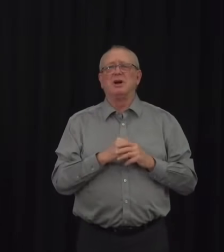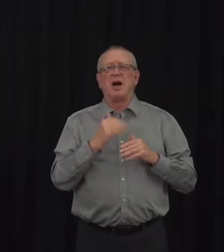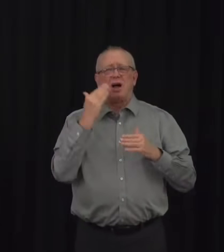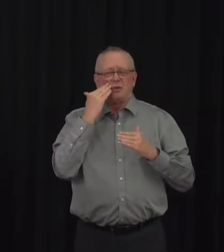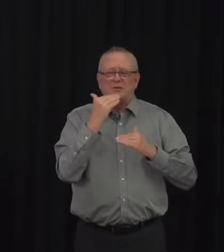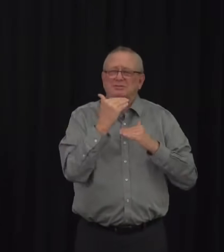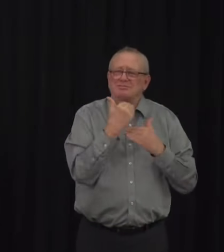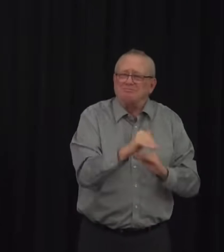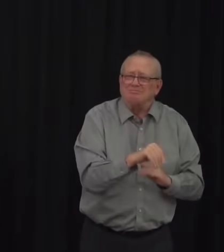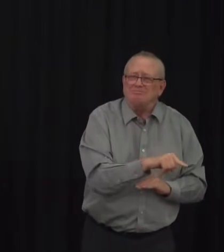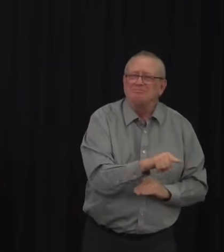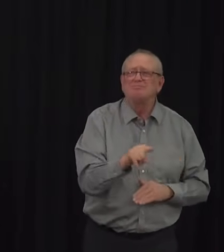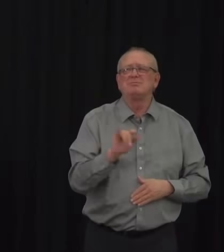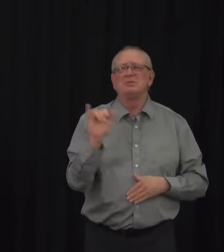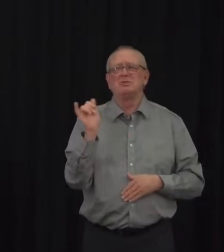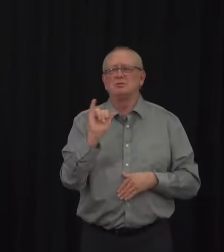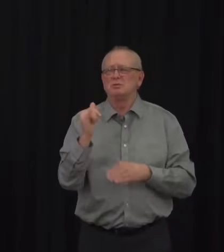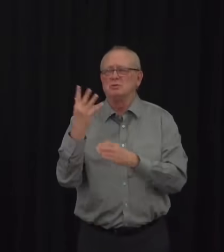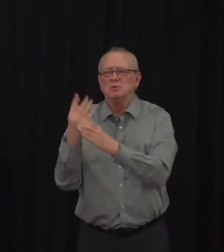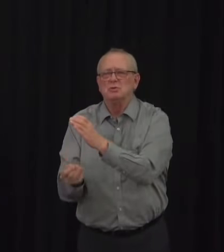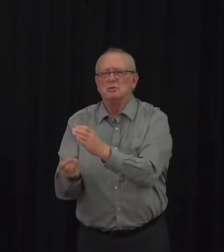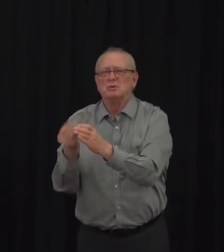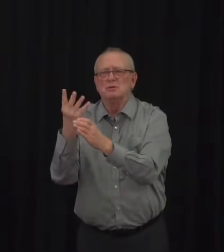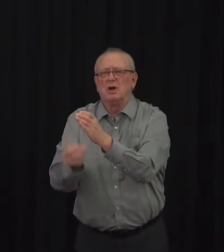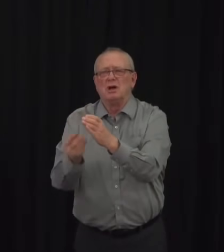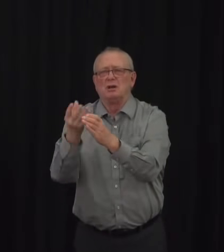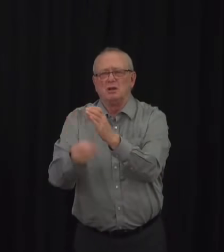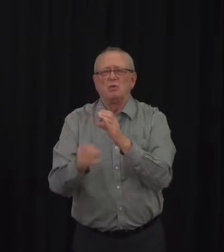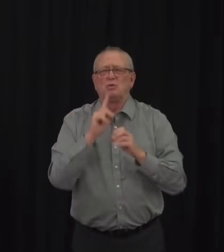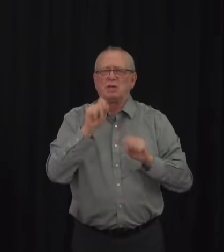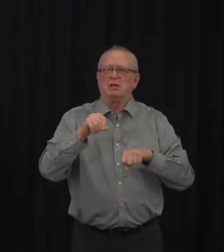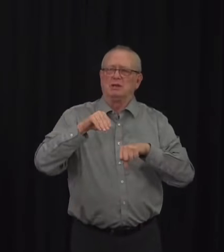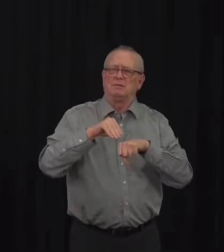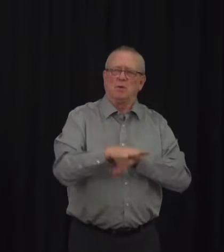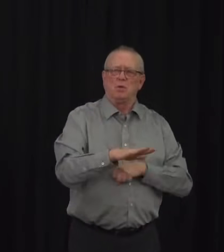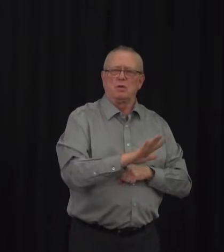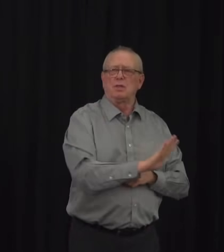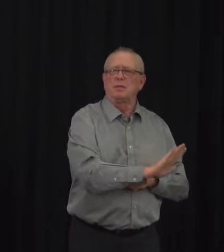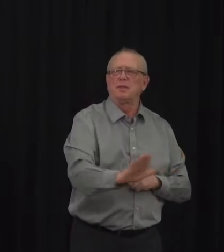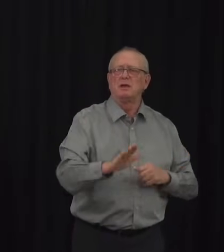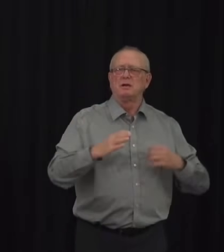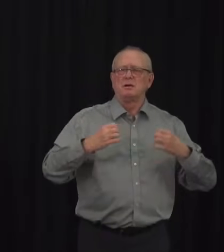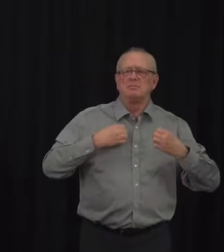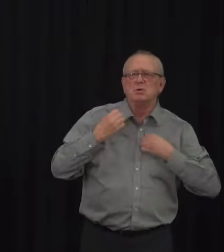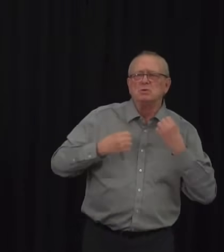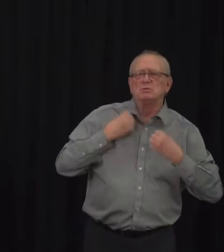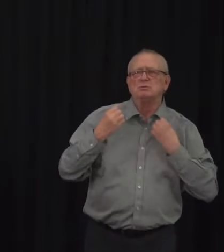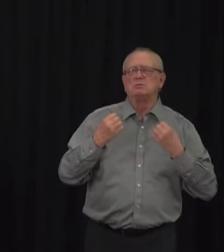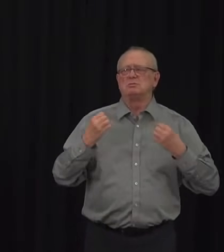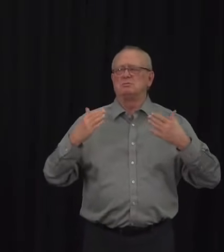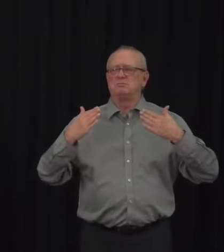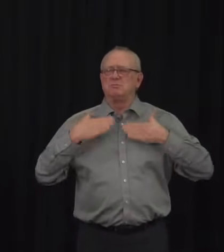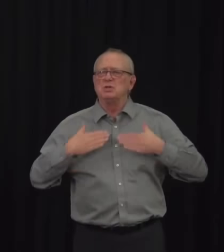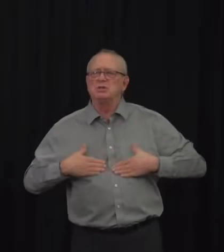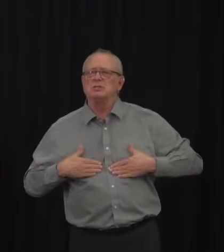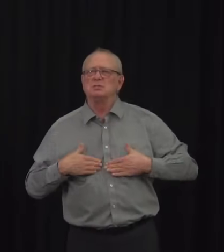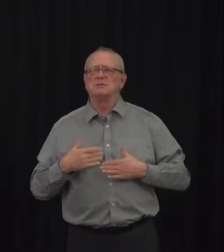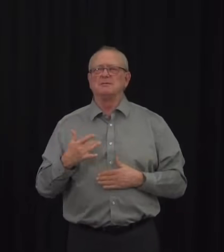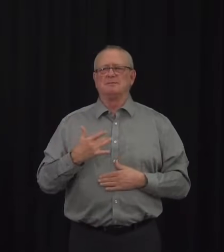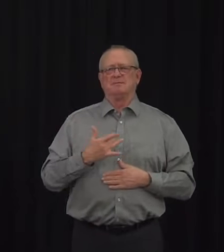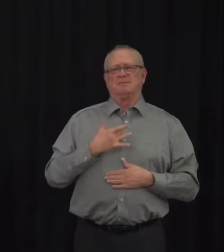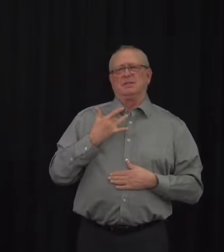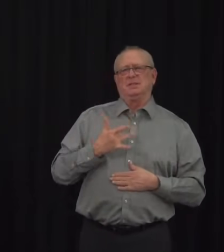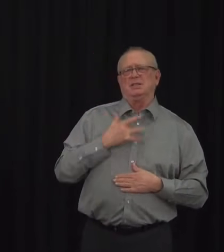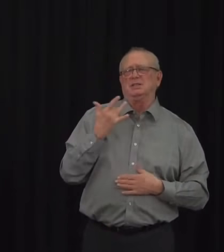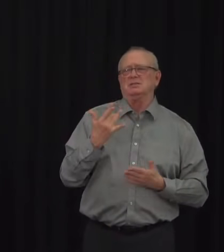emotional, physical, and mental health, overall well-being, and social development. So on National Child Day, I